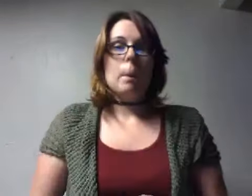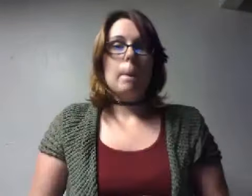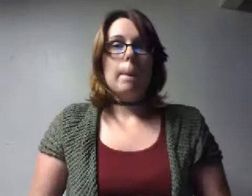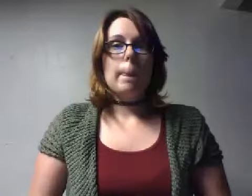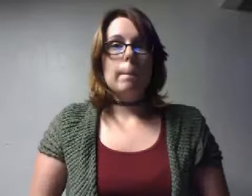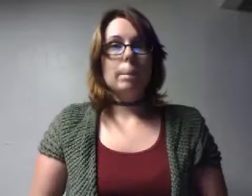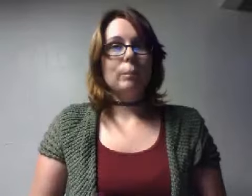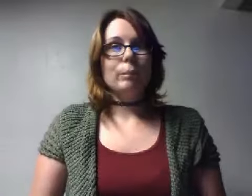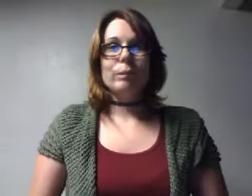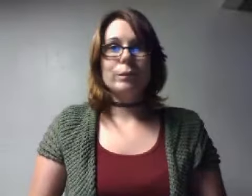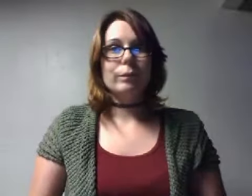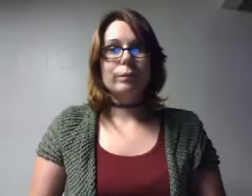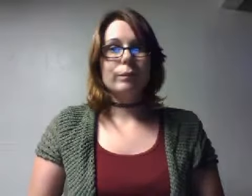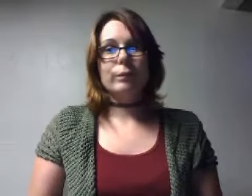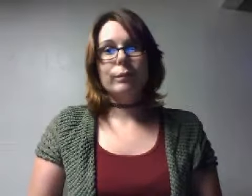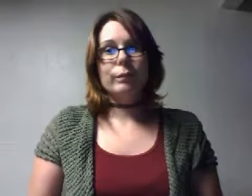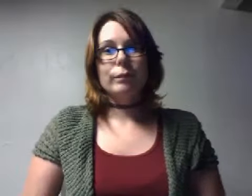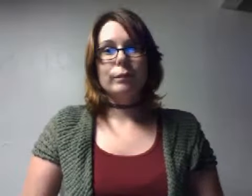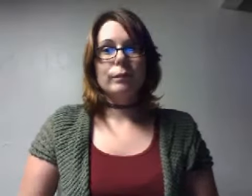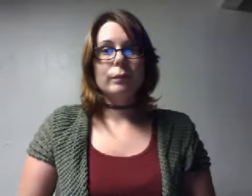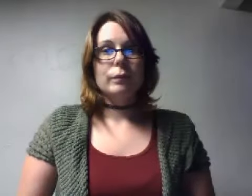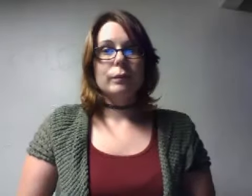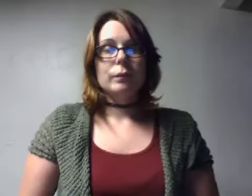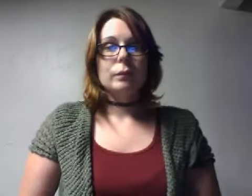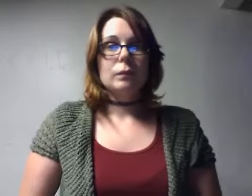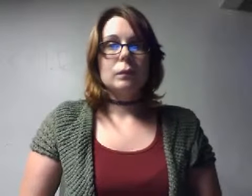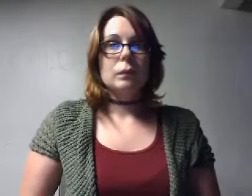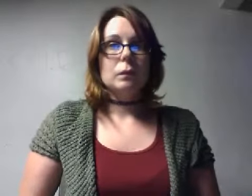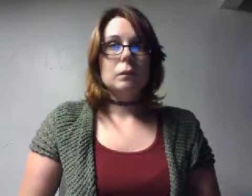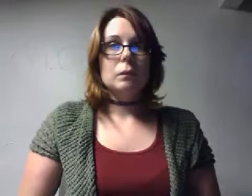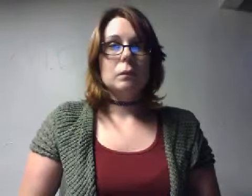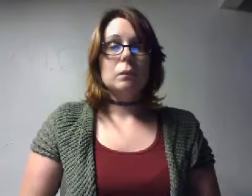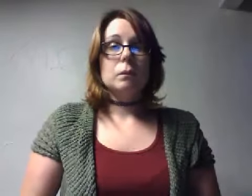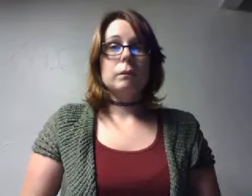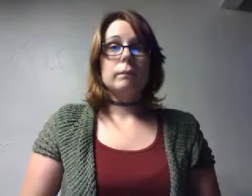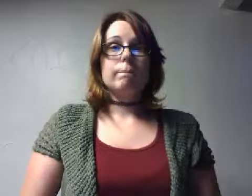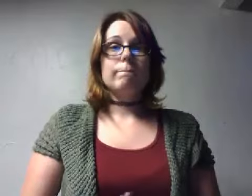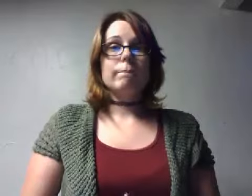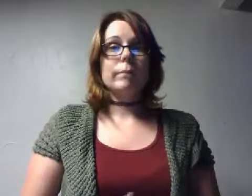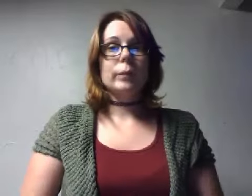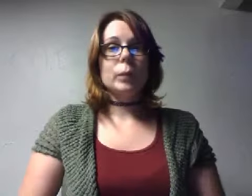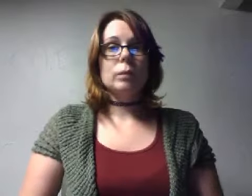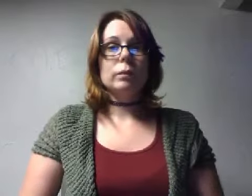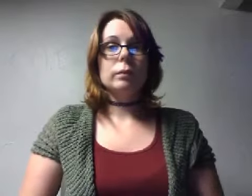camera, and a Polaroid camera. And eventually I want to get into shooting large format, but it's very expensive, and I'm